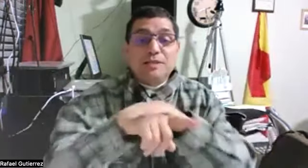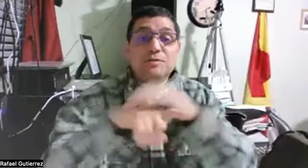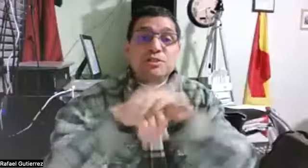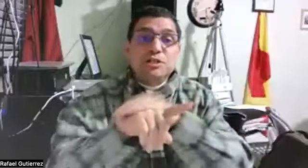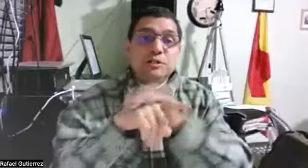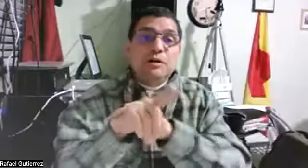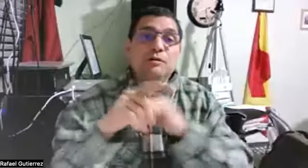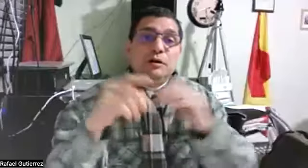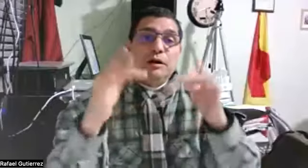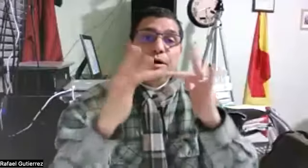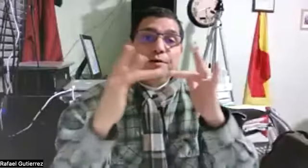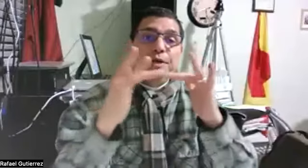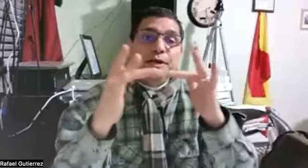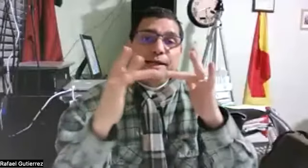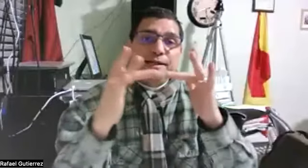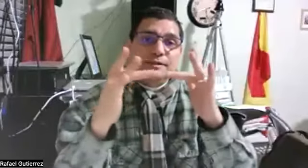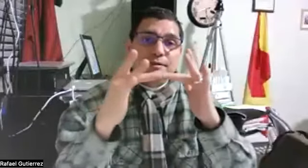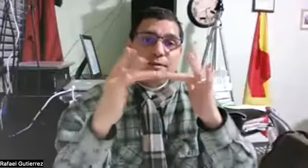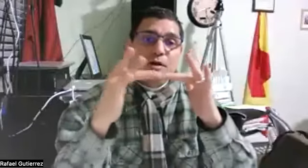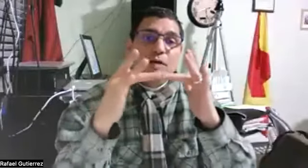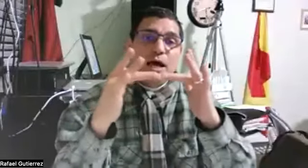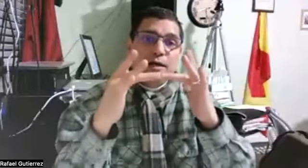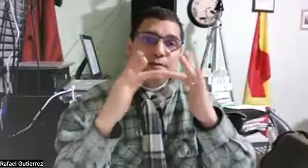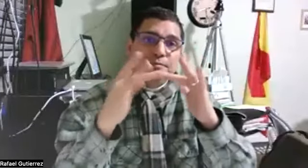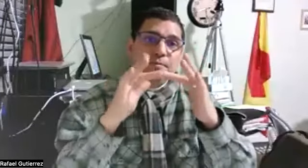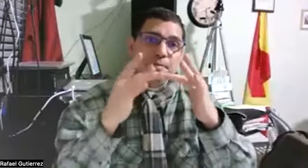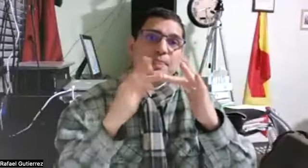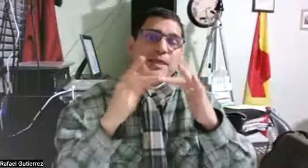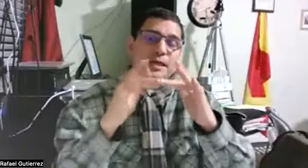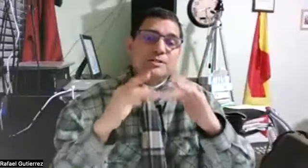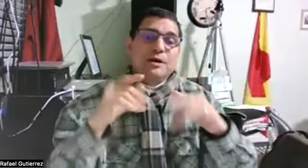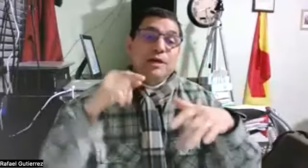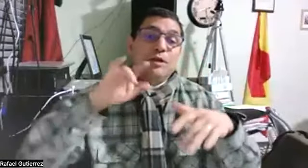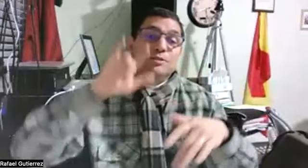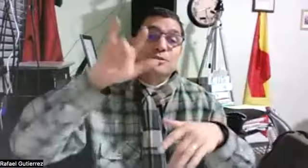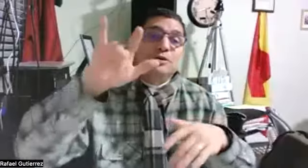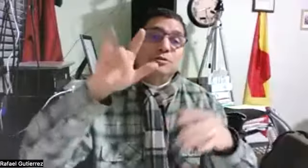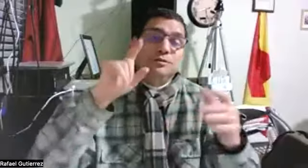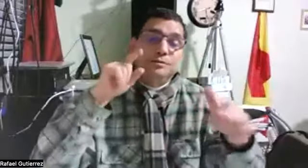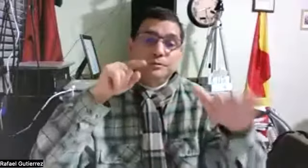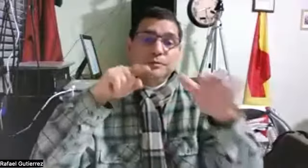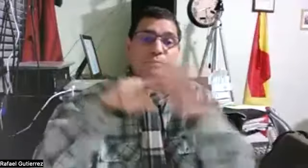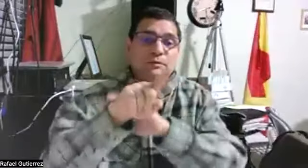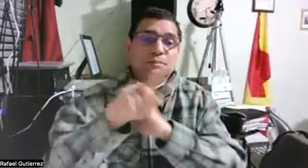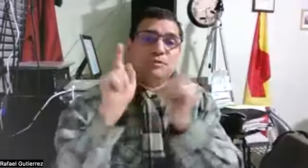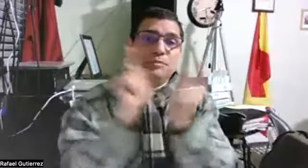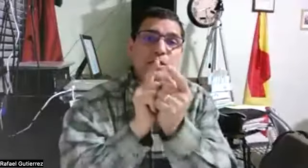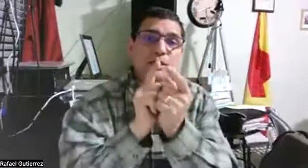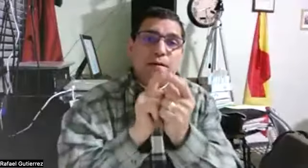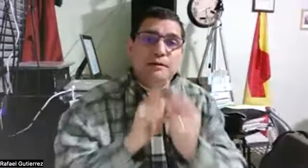he's been cheating on internet, online. And so he wanted to go to meet that